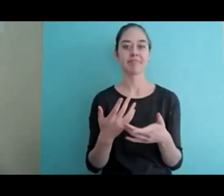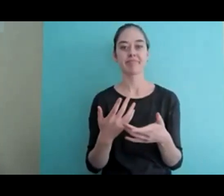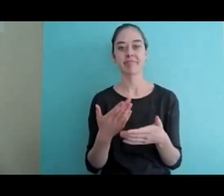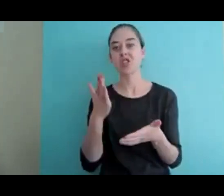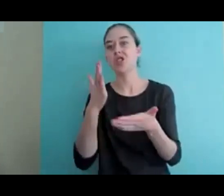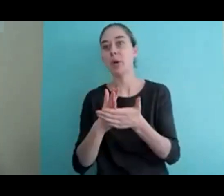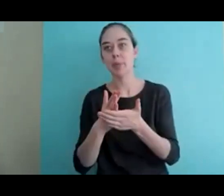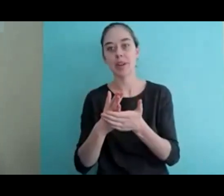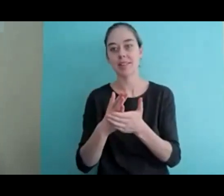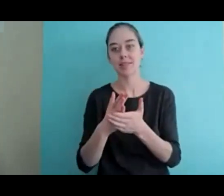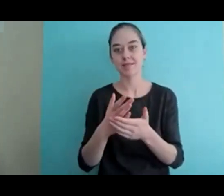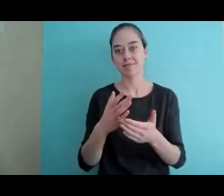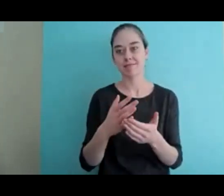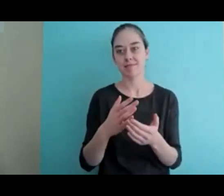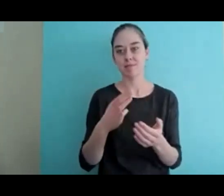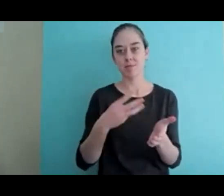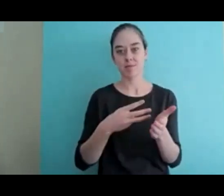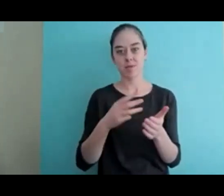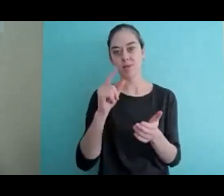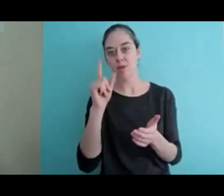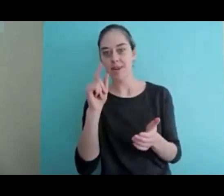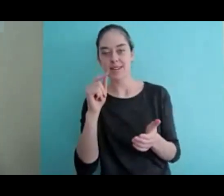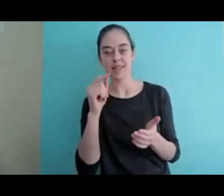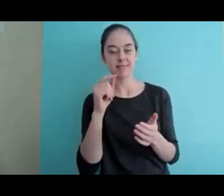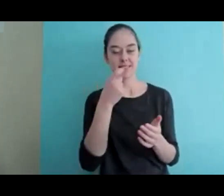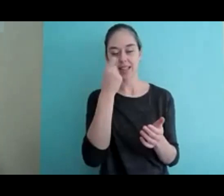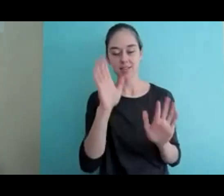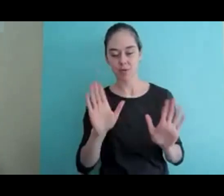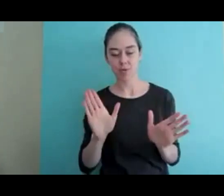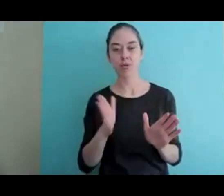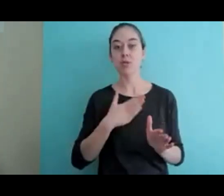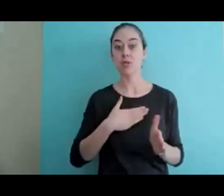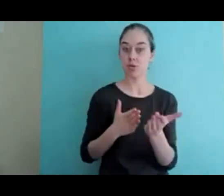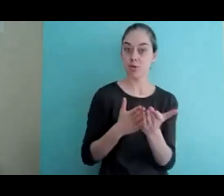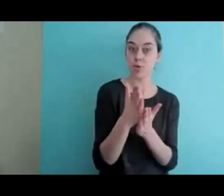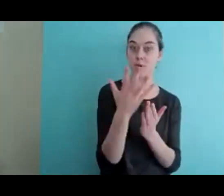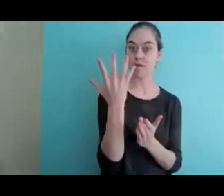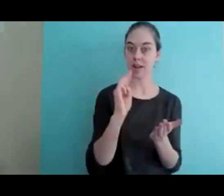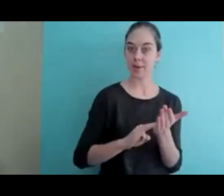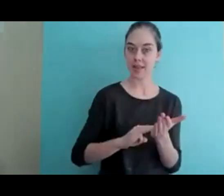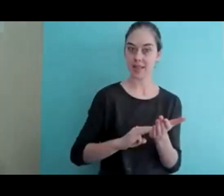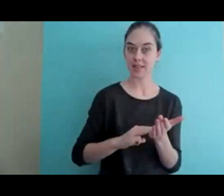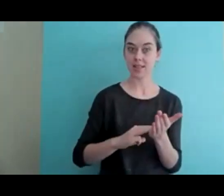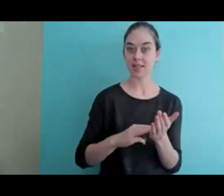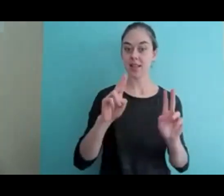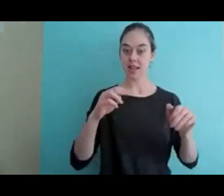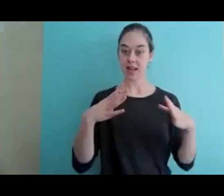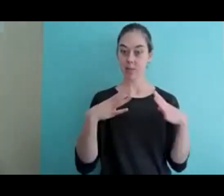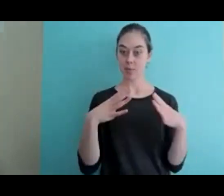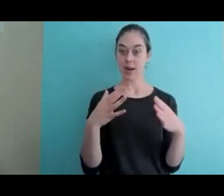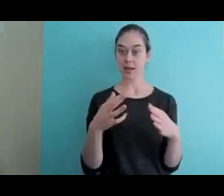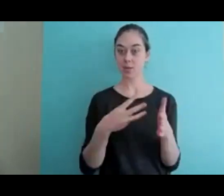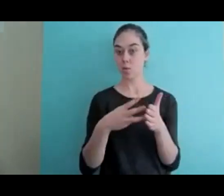stopping after 10, 20 seconds, whatever. We're just going to do 5 minutes straight. Enjoy. Take a break if you want, all right? So